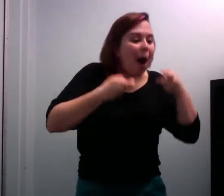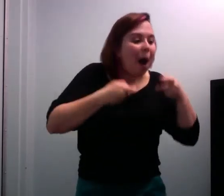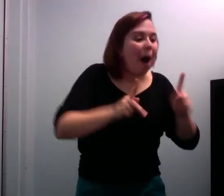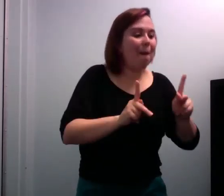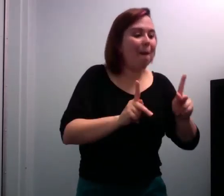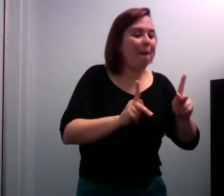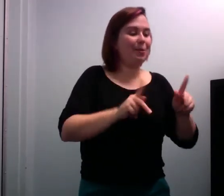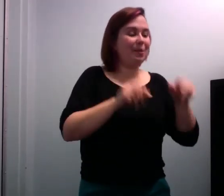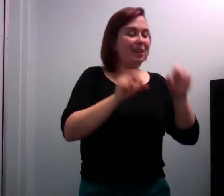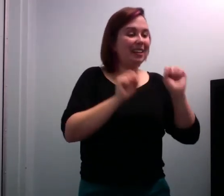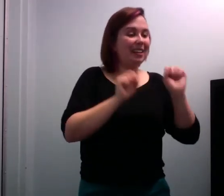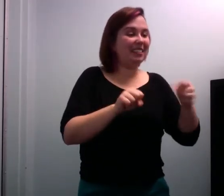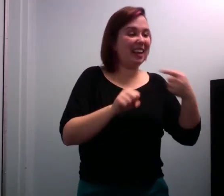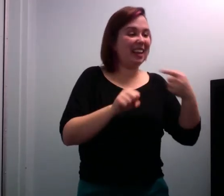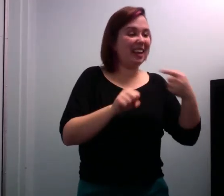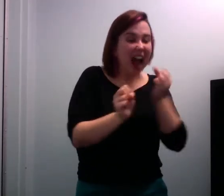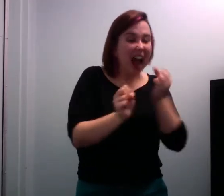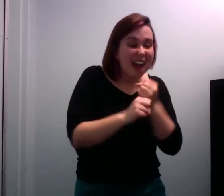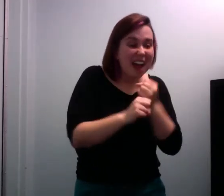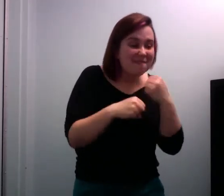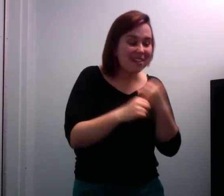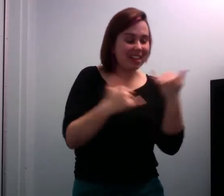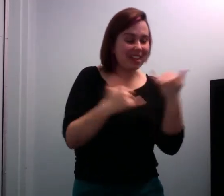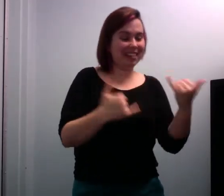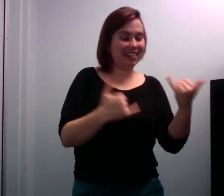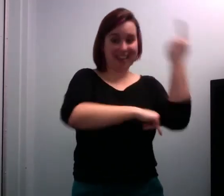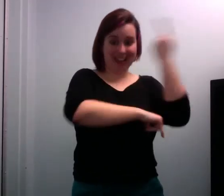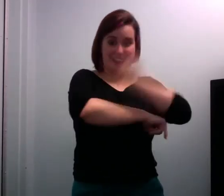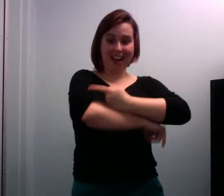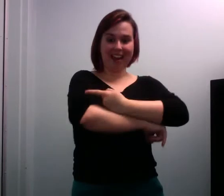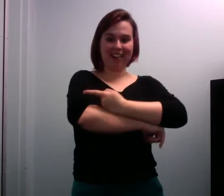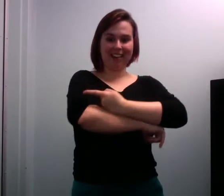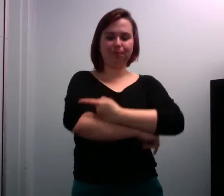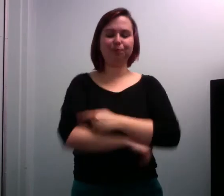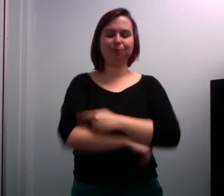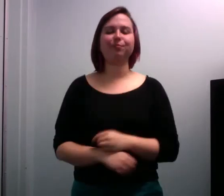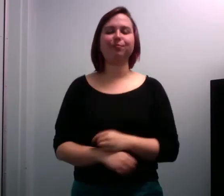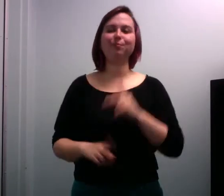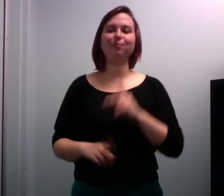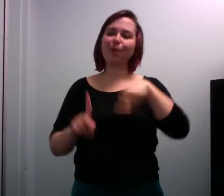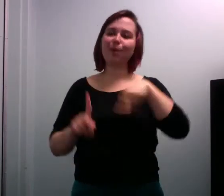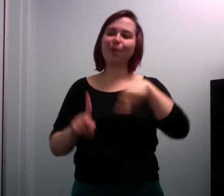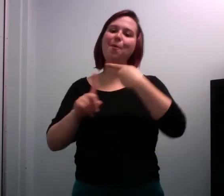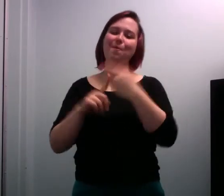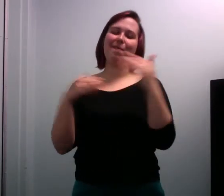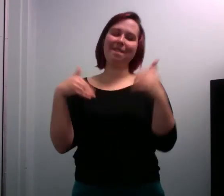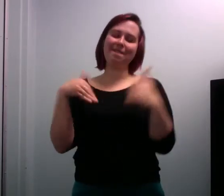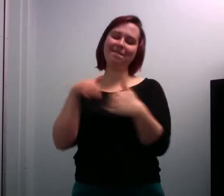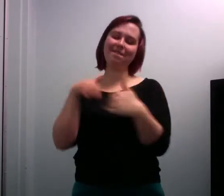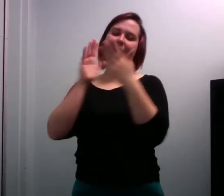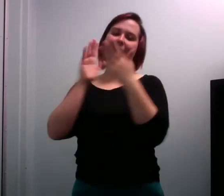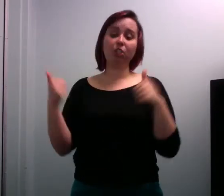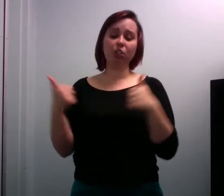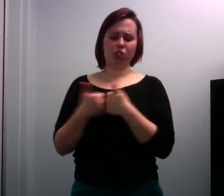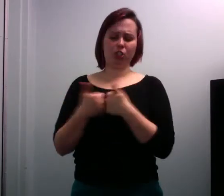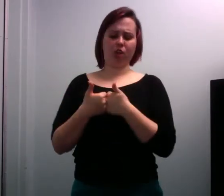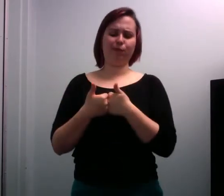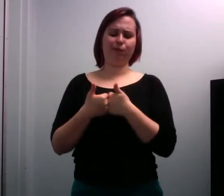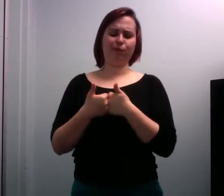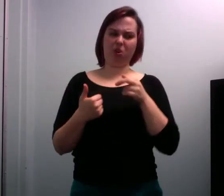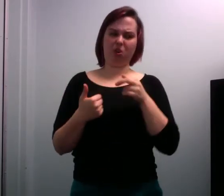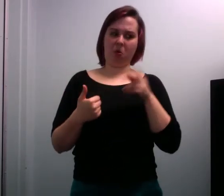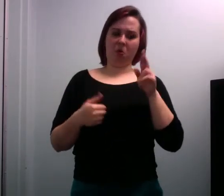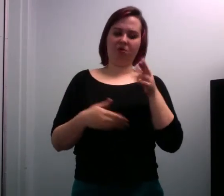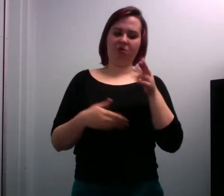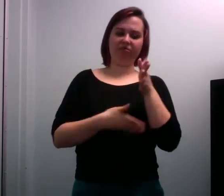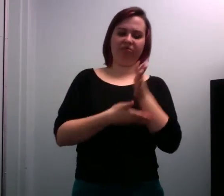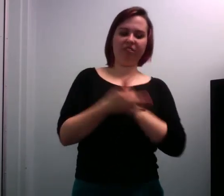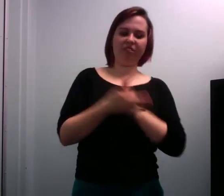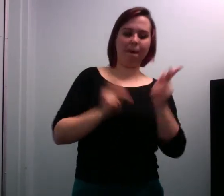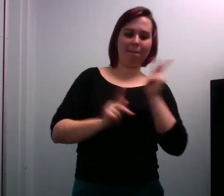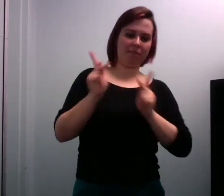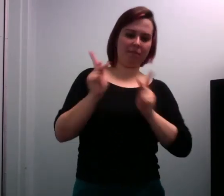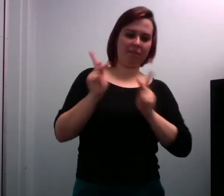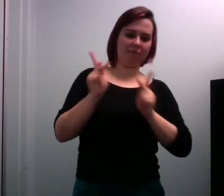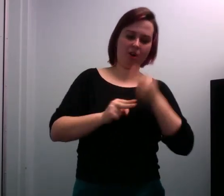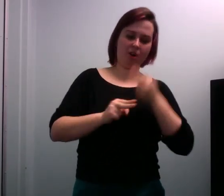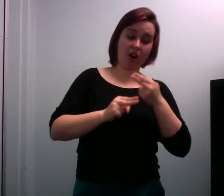I create today? When facing a new challenge, or what some people call a problem, what kind of questions